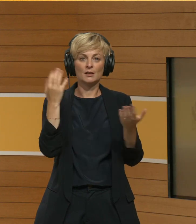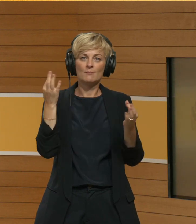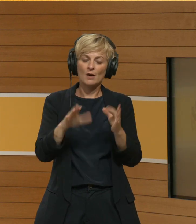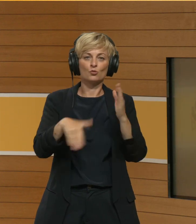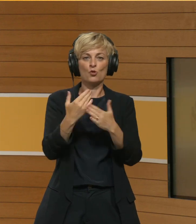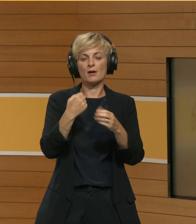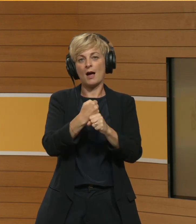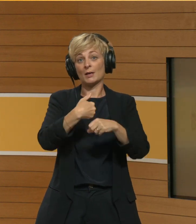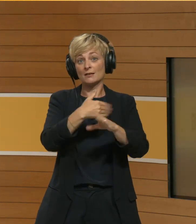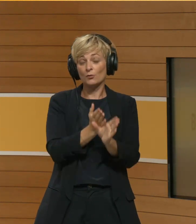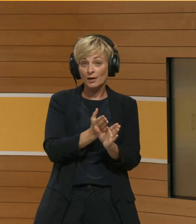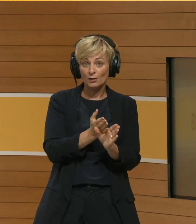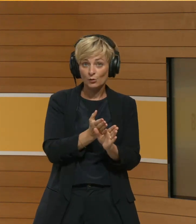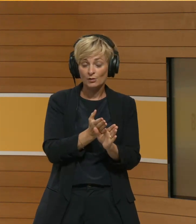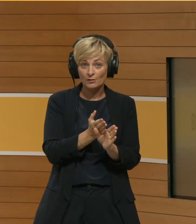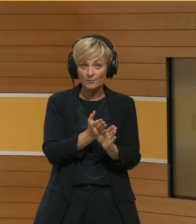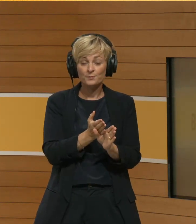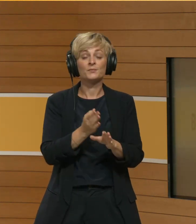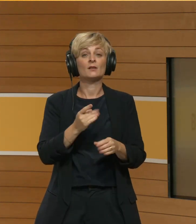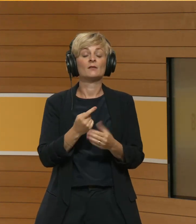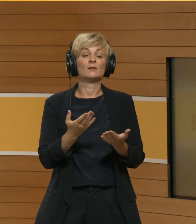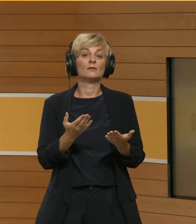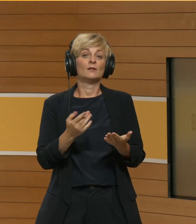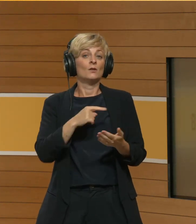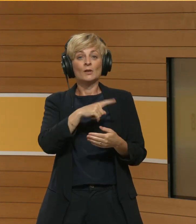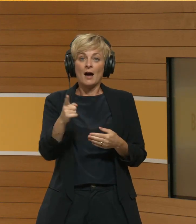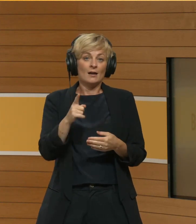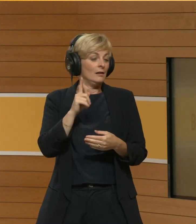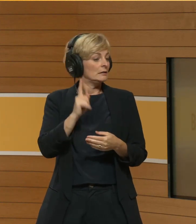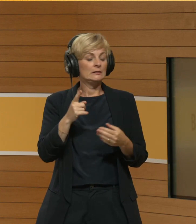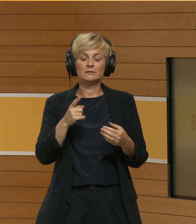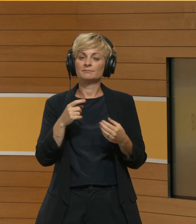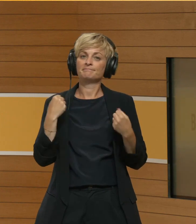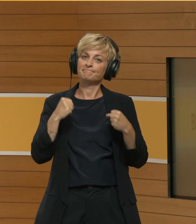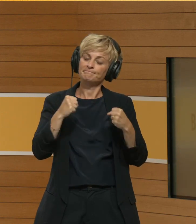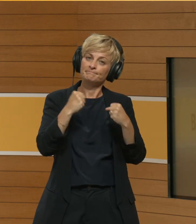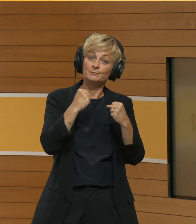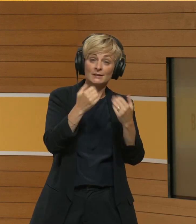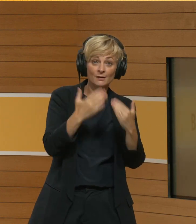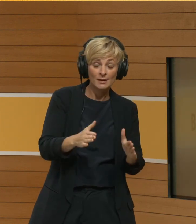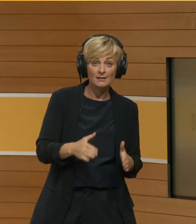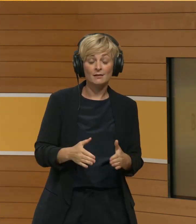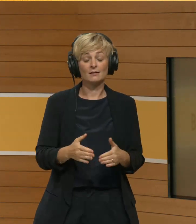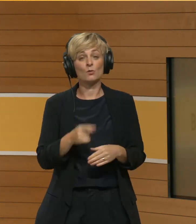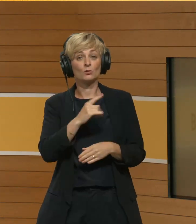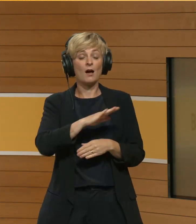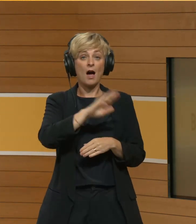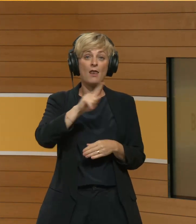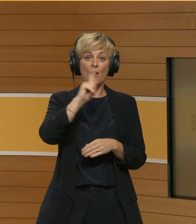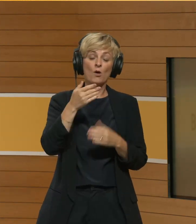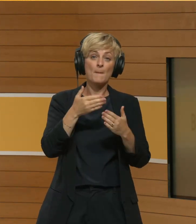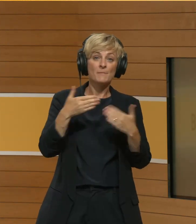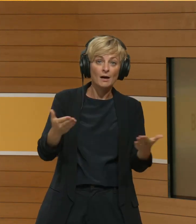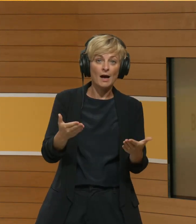done. They showed themselves to be resilient, and I suppose Magnet